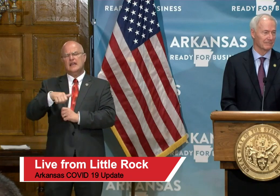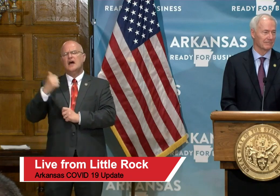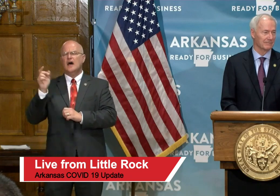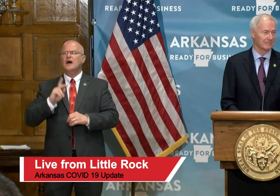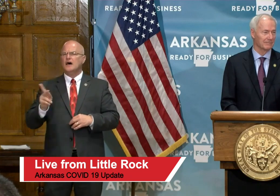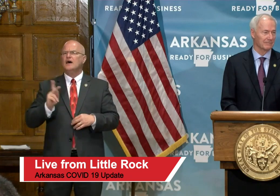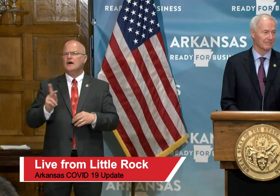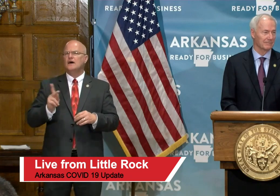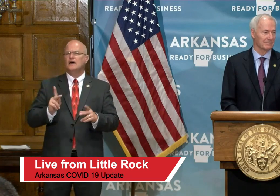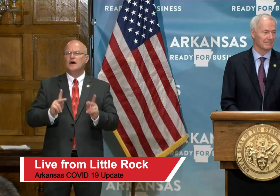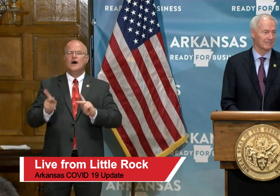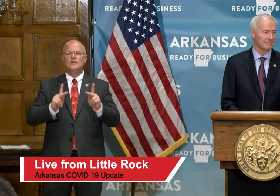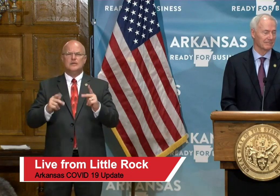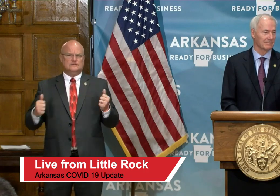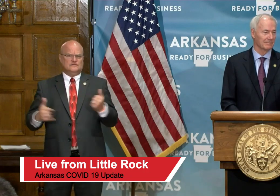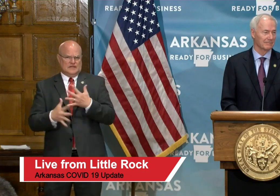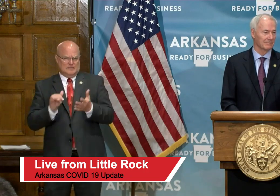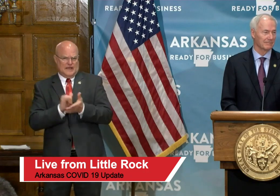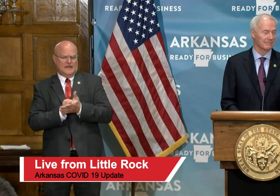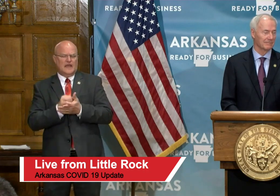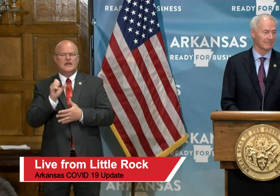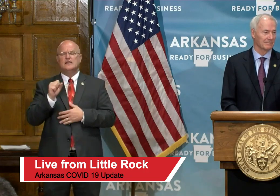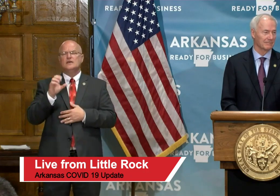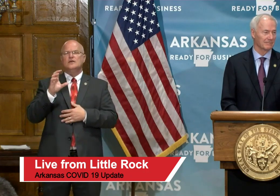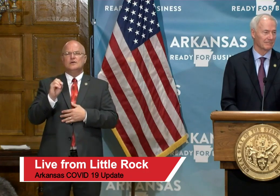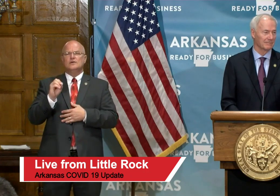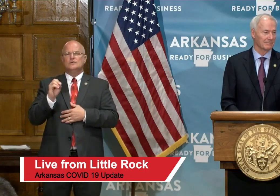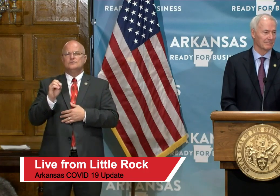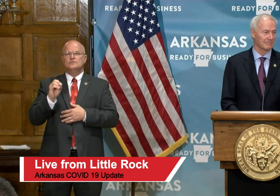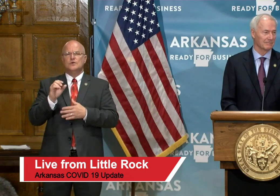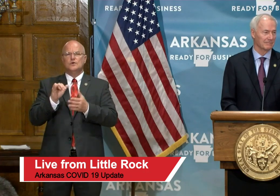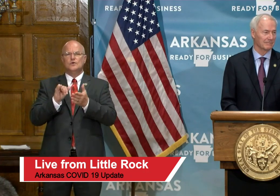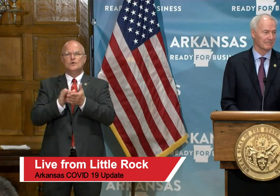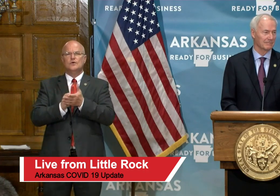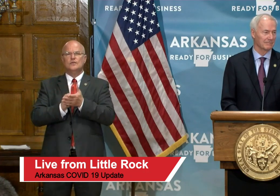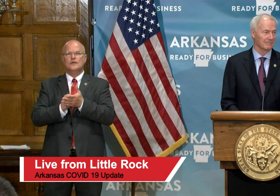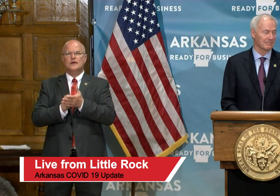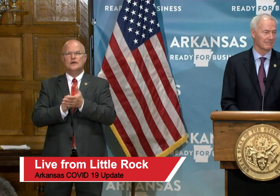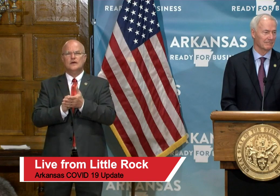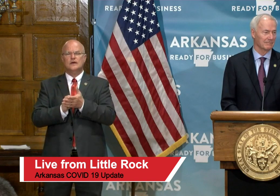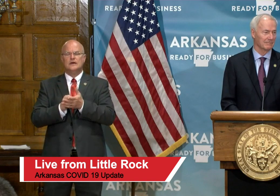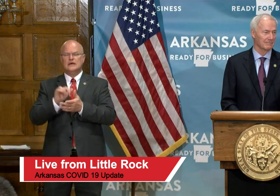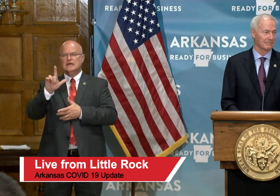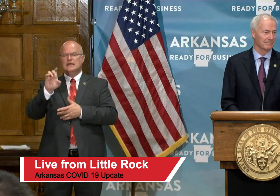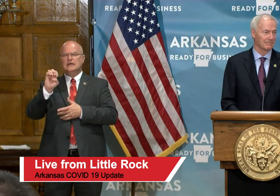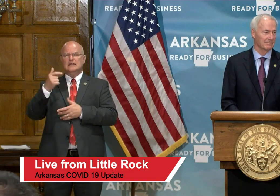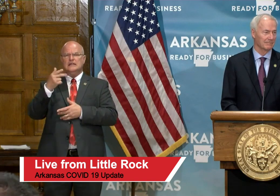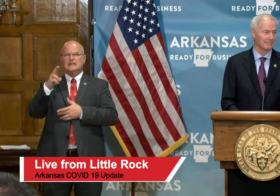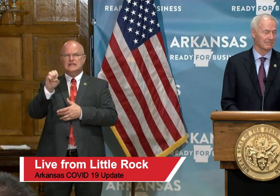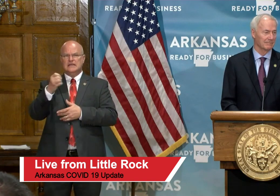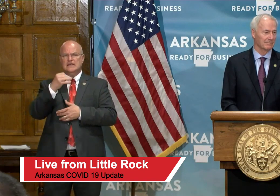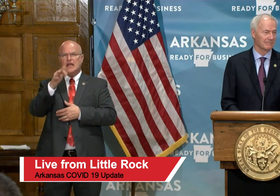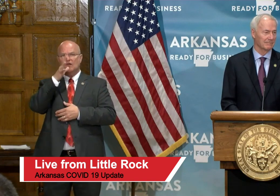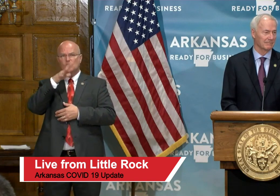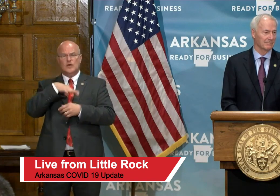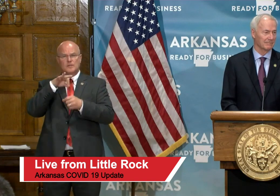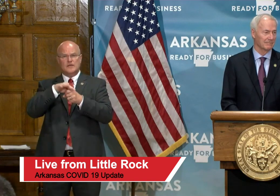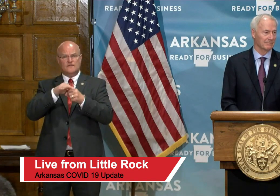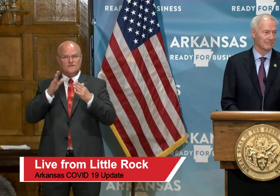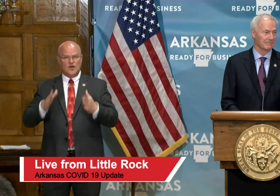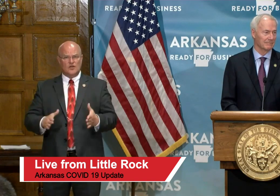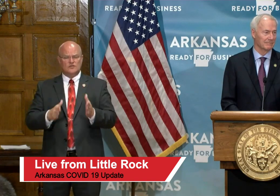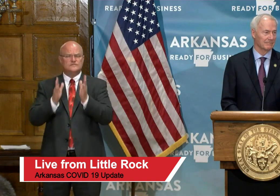people are fearful of that. So the League of Women Voters has asked you